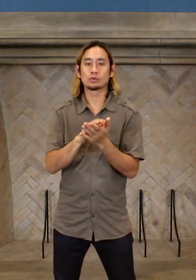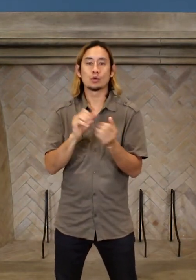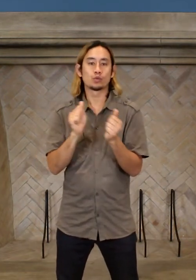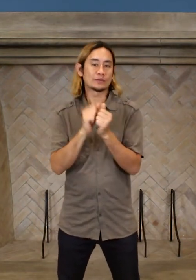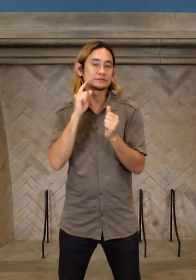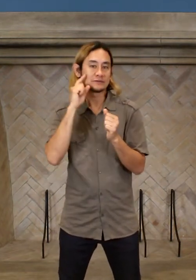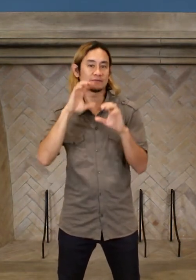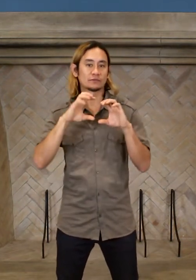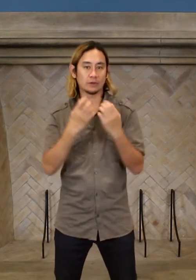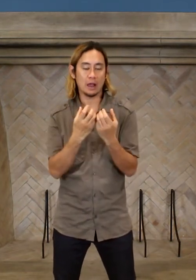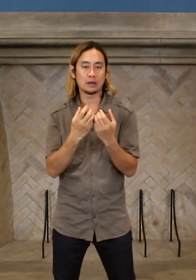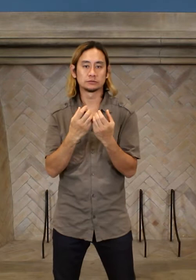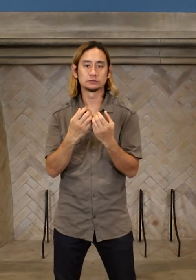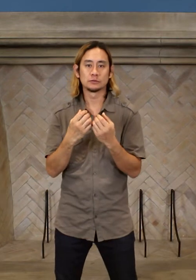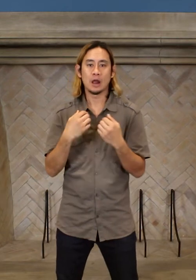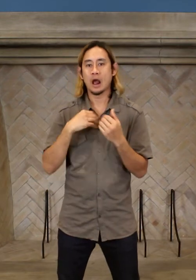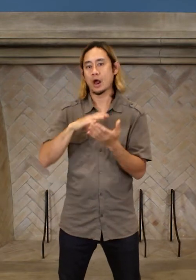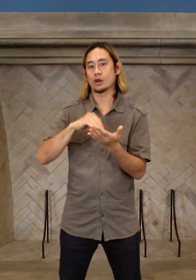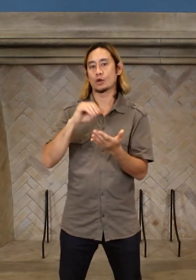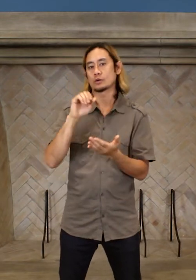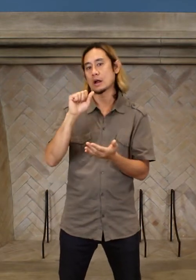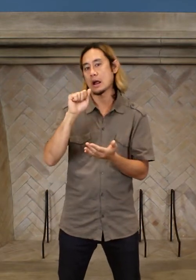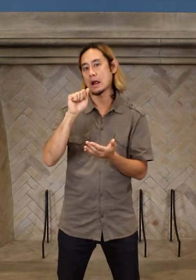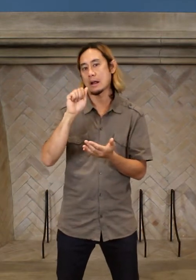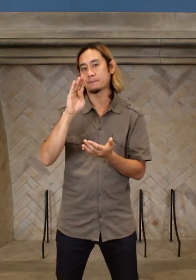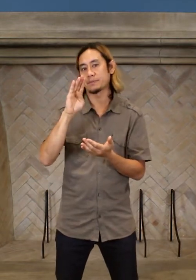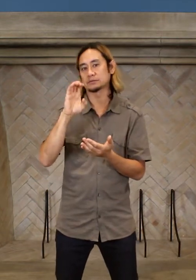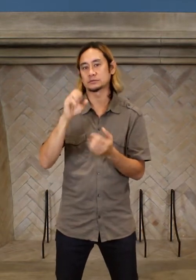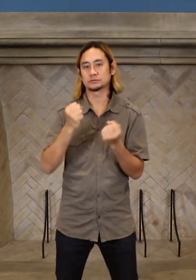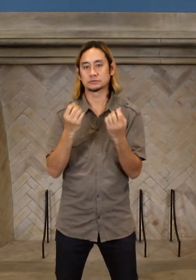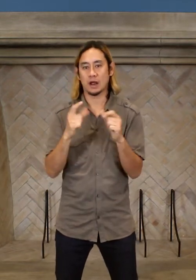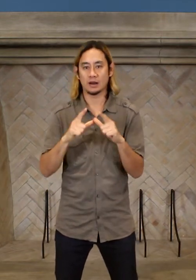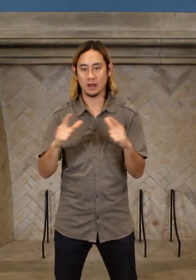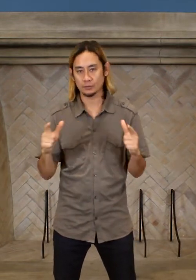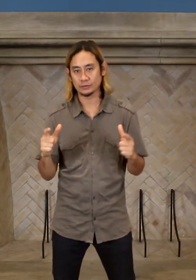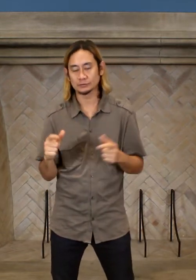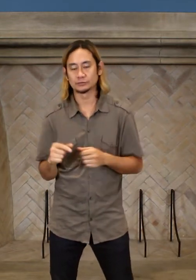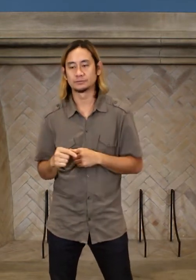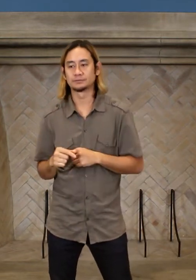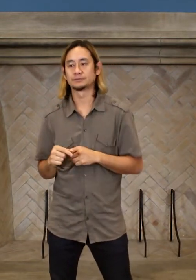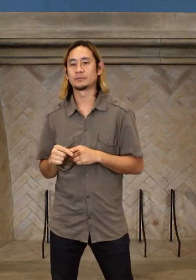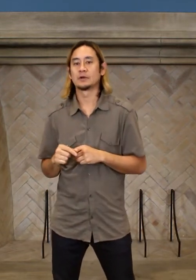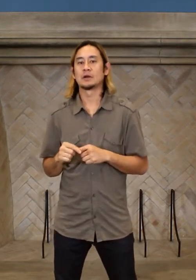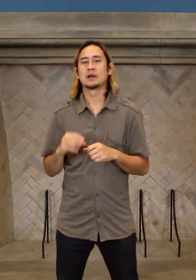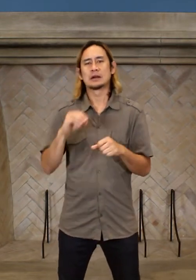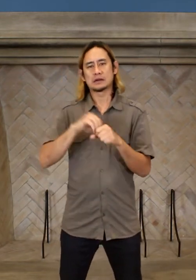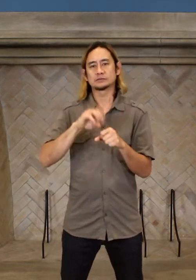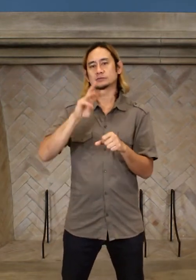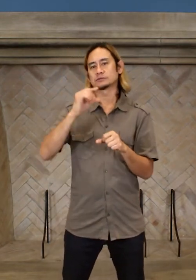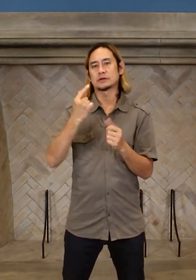middle school, I was involved with a deaf class and I started learning my ABCs and sign